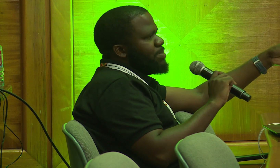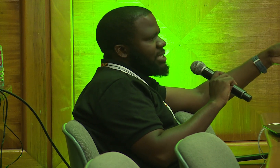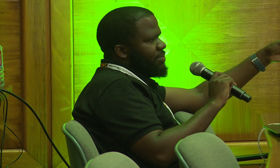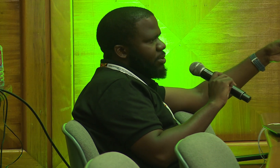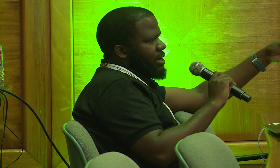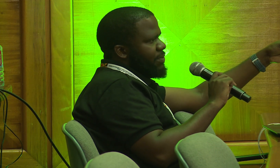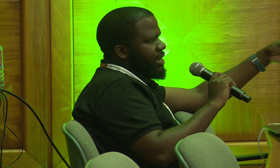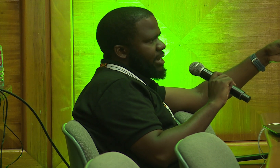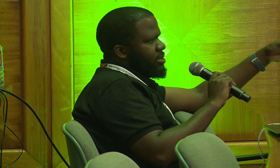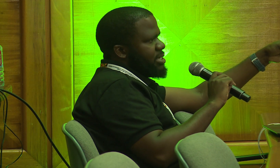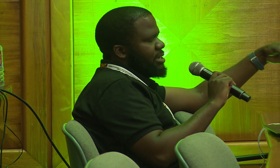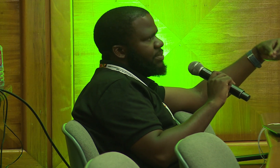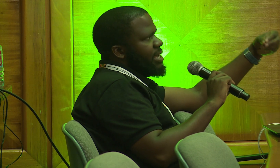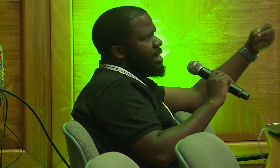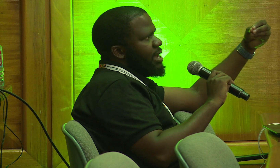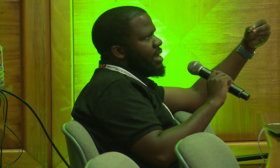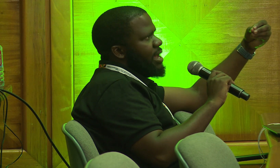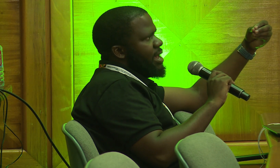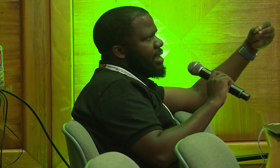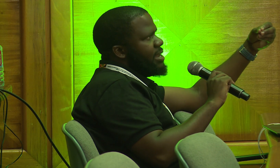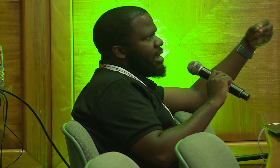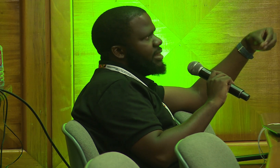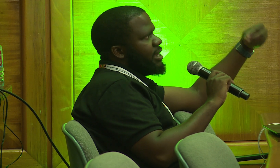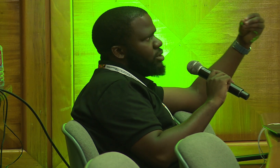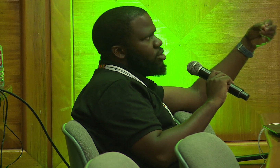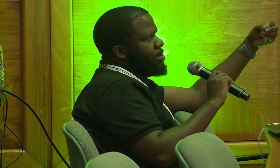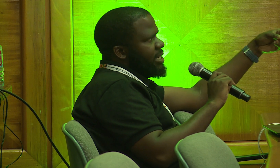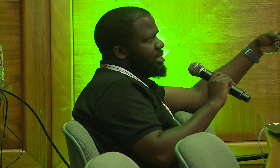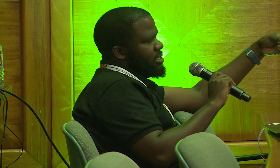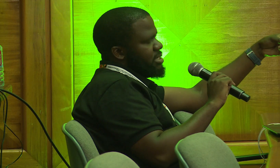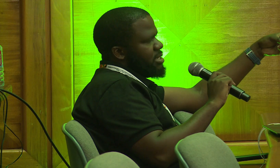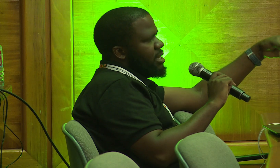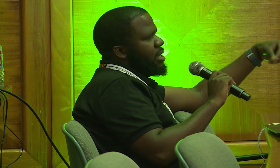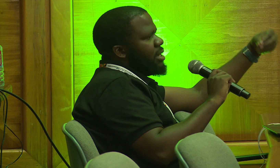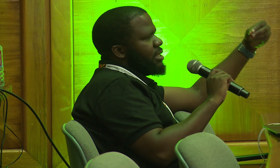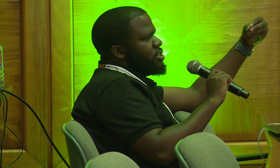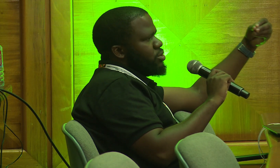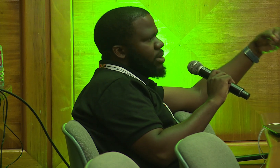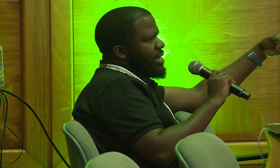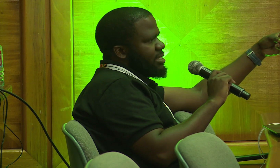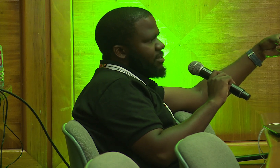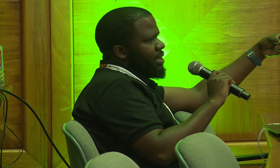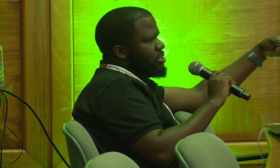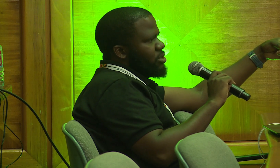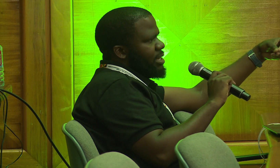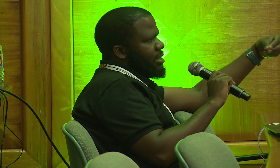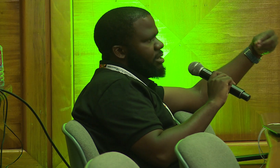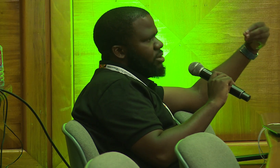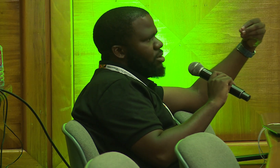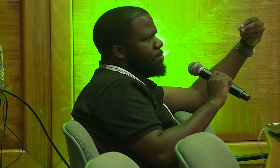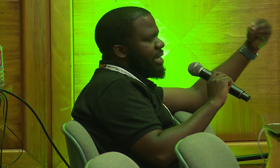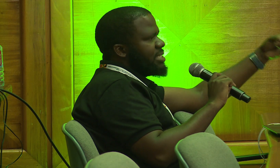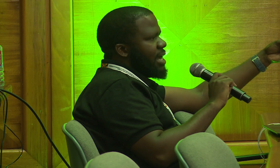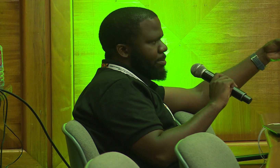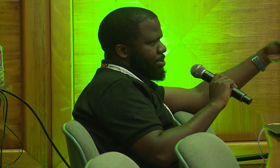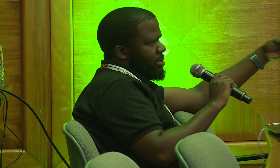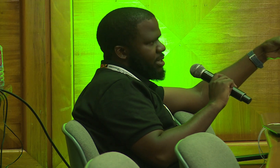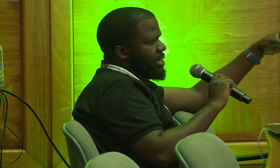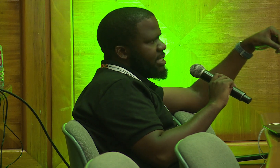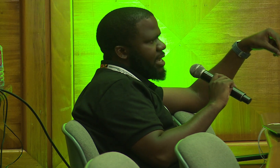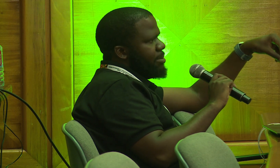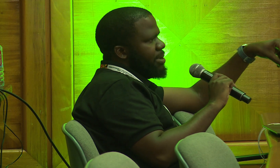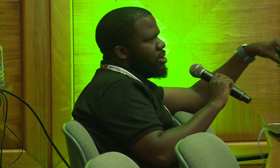your perspective, I want to find out if there are any other recommendations that you guys have actually, picked